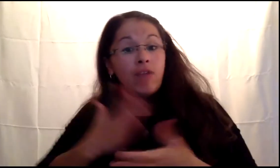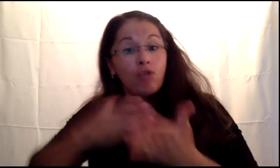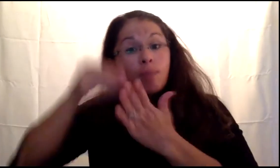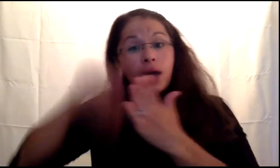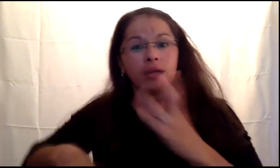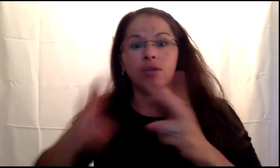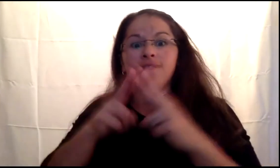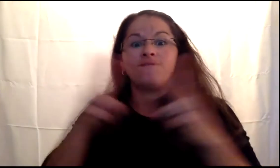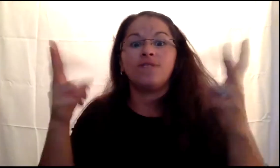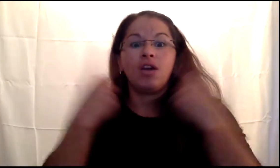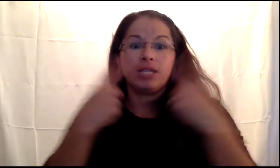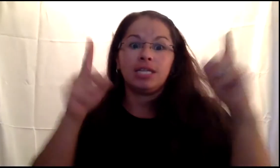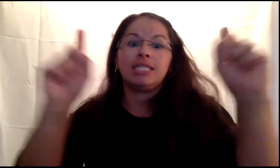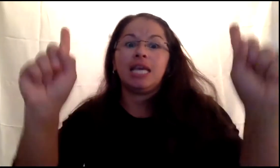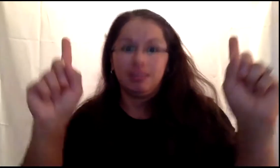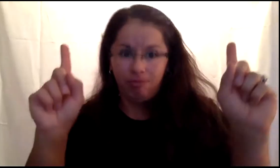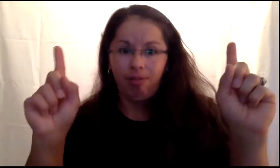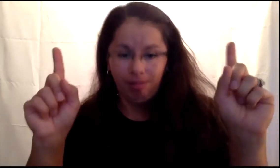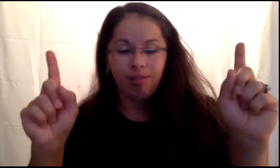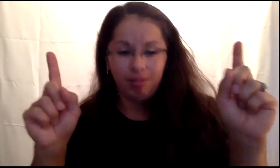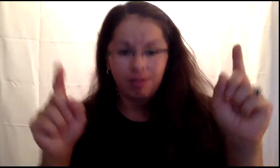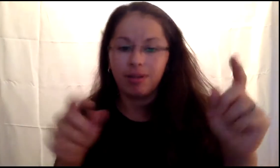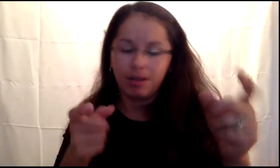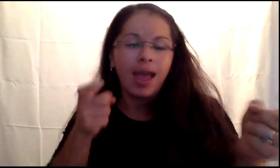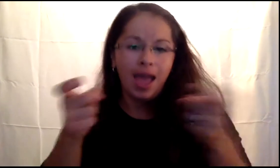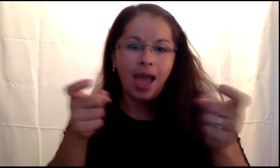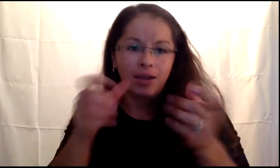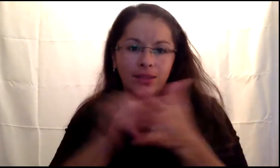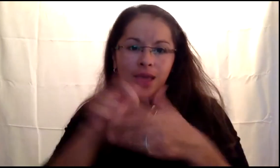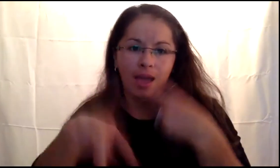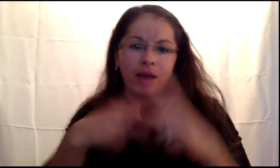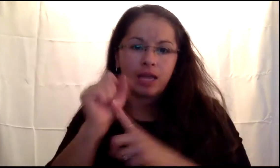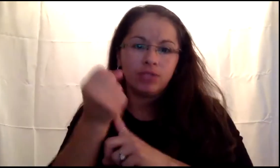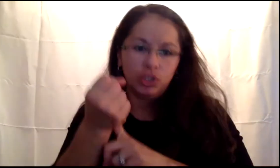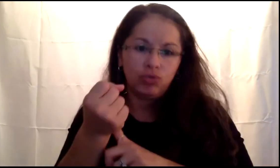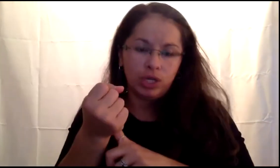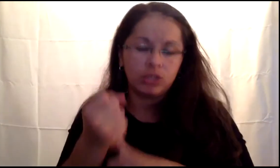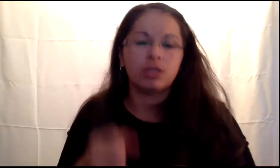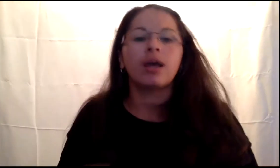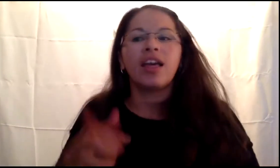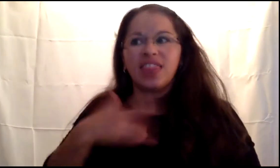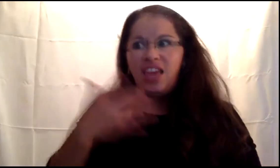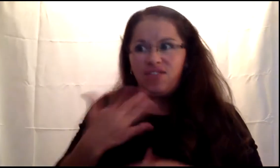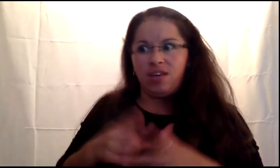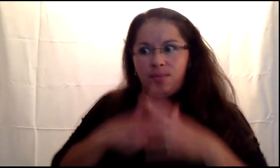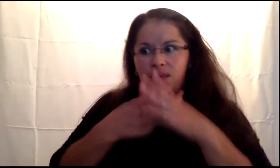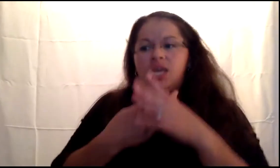in programs that may seem like they're locked out to them, but they've been able to complete alternate assignments